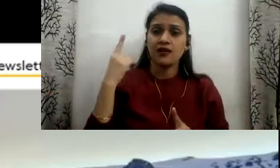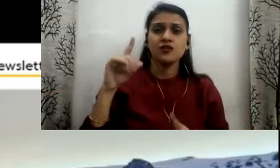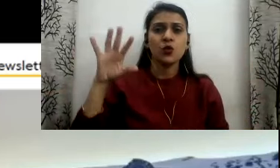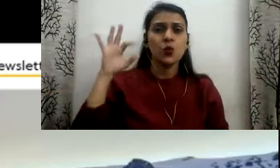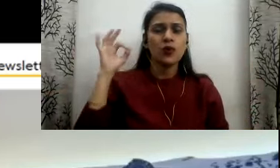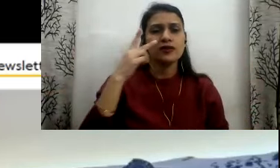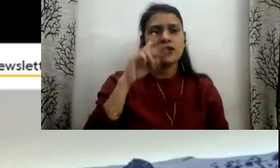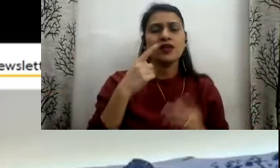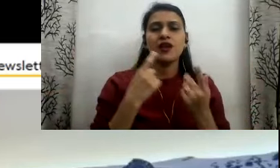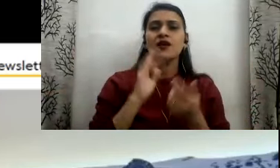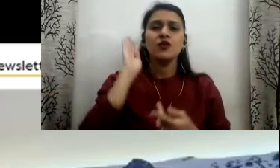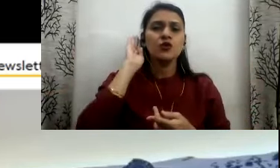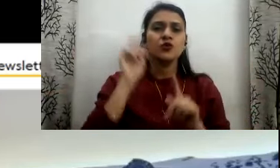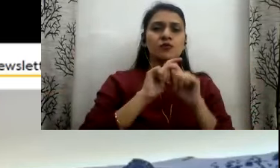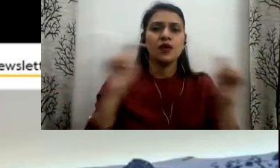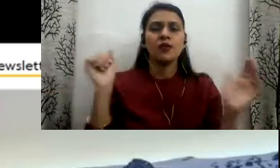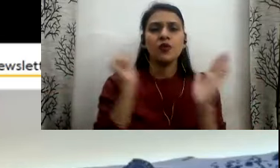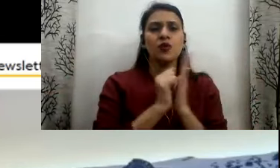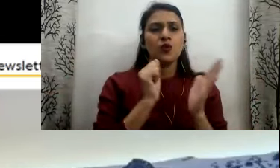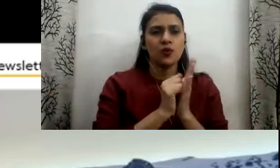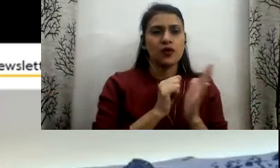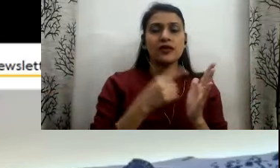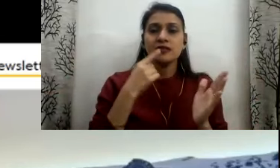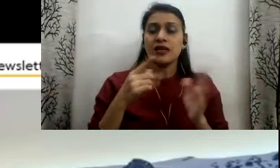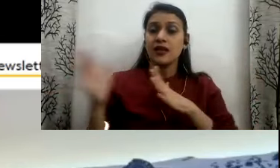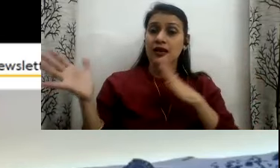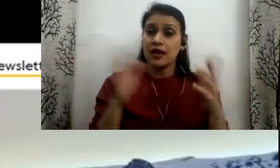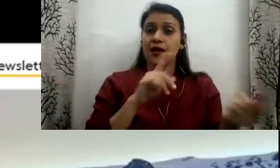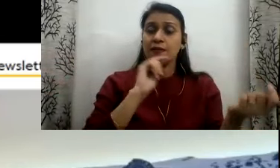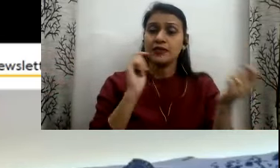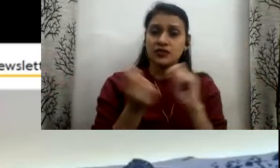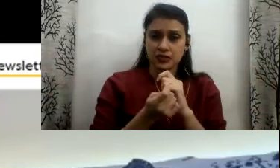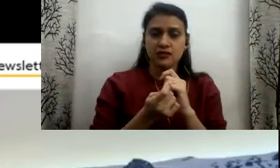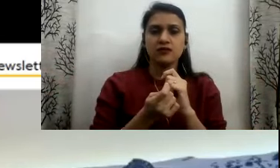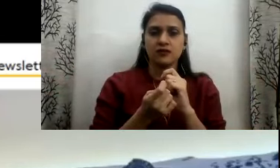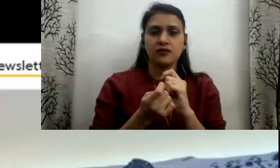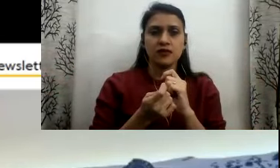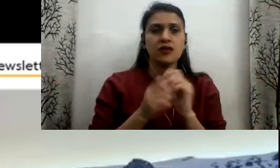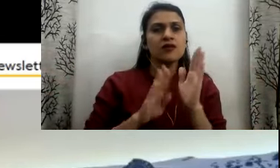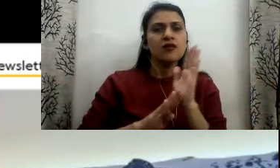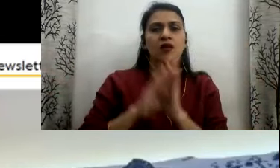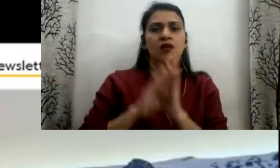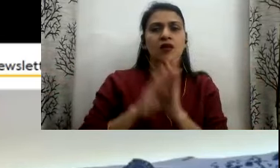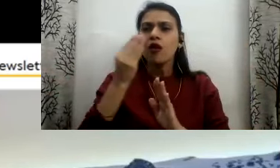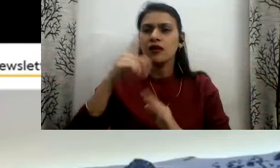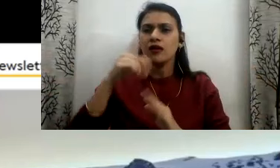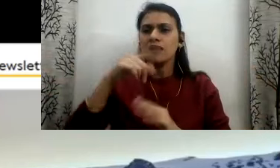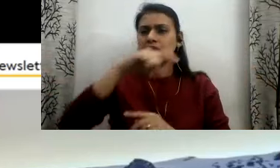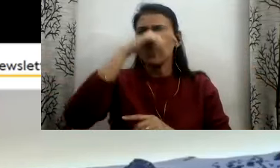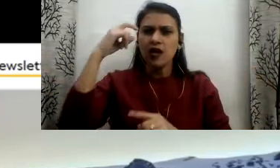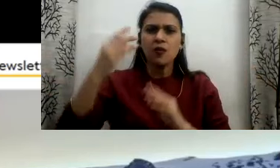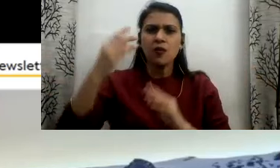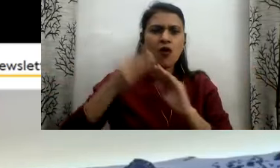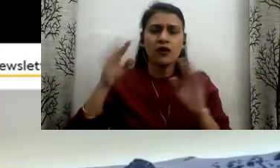newspapers reported that recent studies point to a climate change link. As rising temperatures, mosquitoes